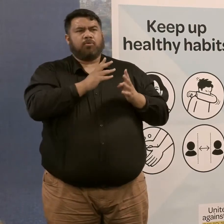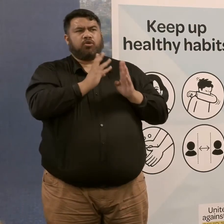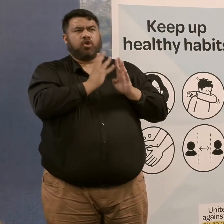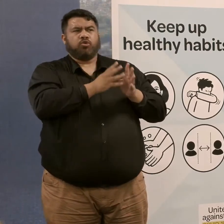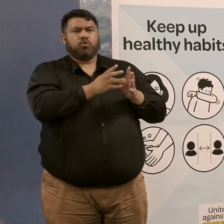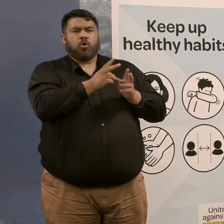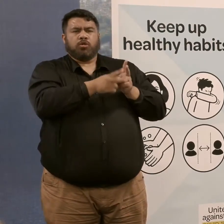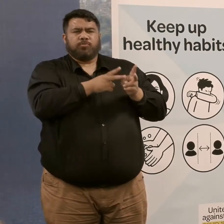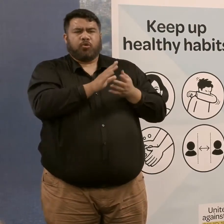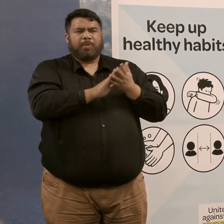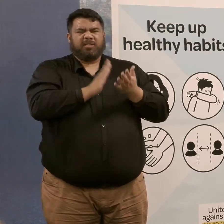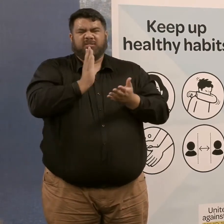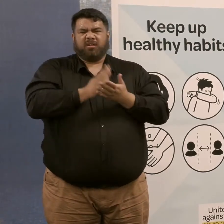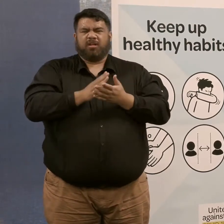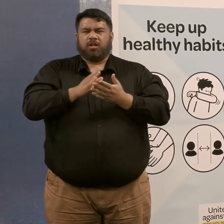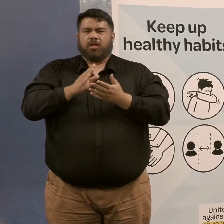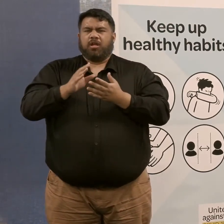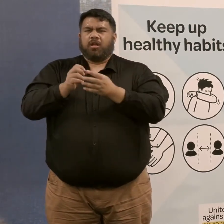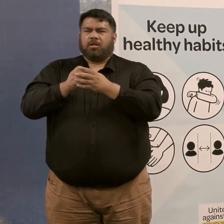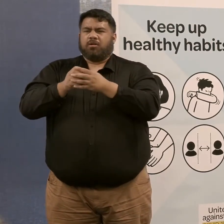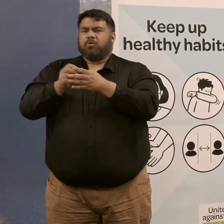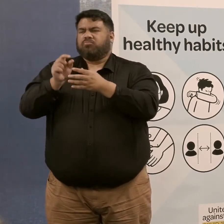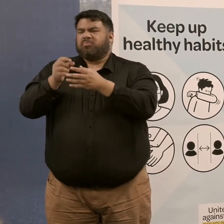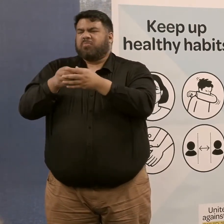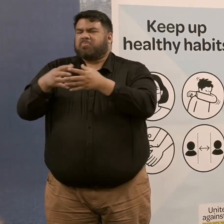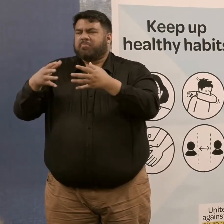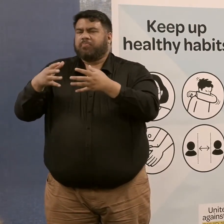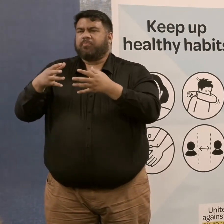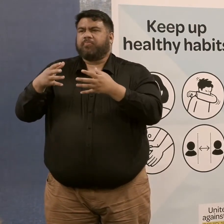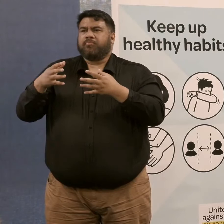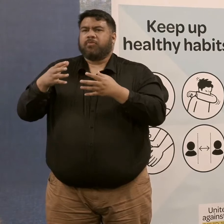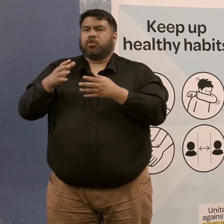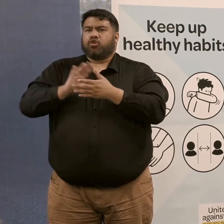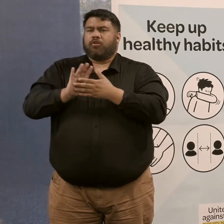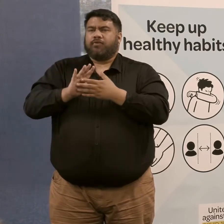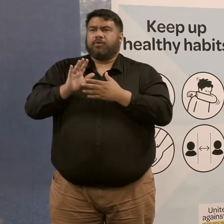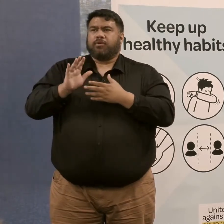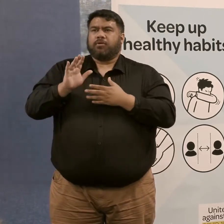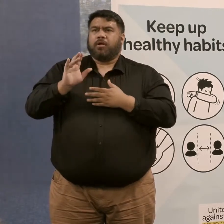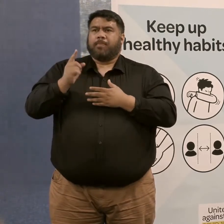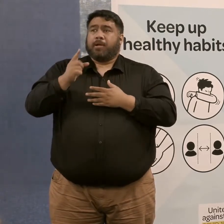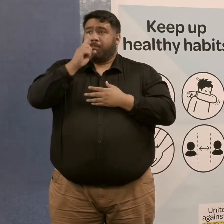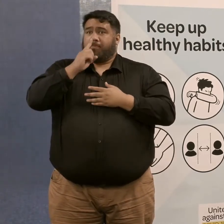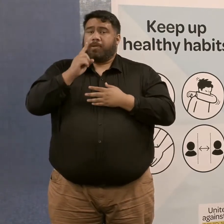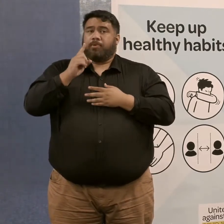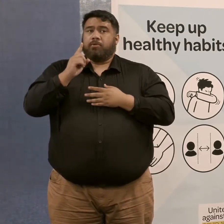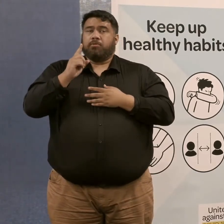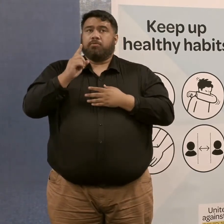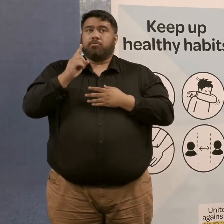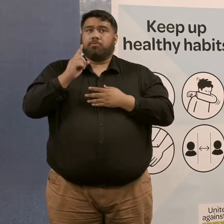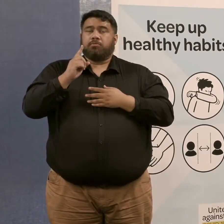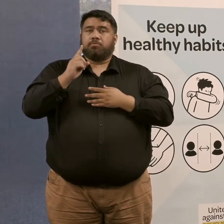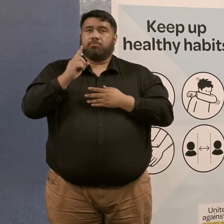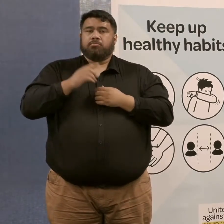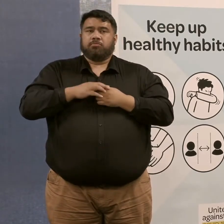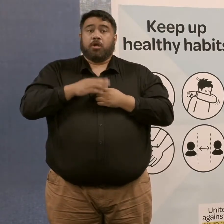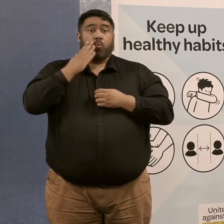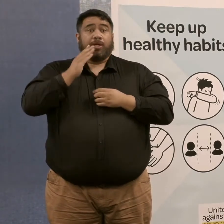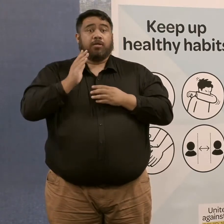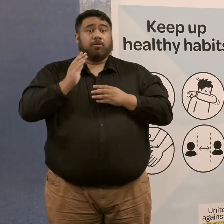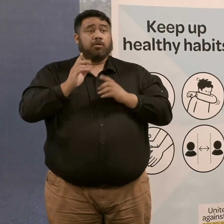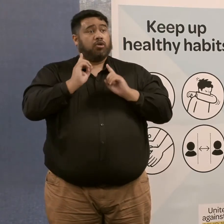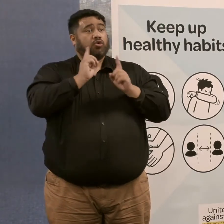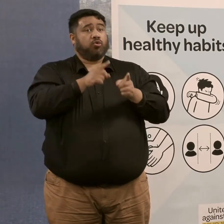go up a little bit. But we're not seeing an increase in positivity rate of people turning up to hospital. So everyone, for whatever